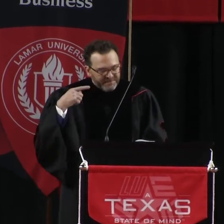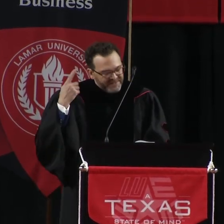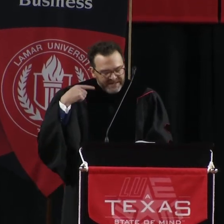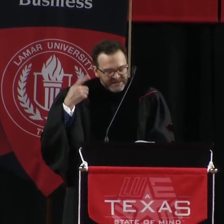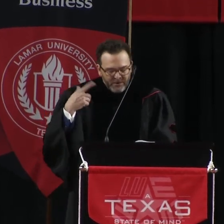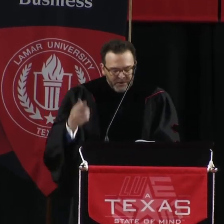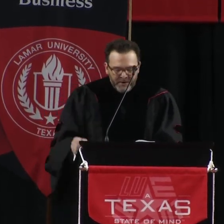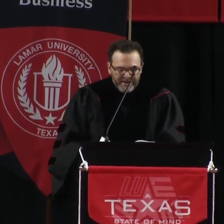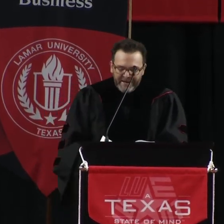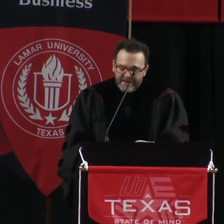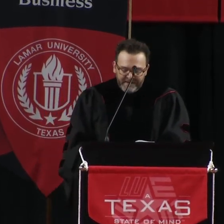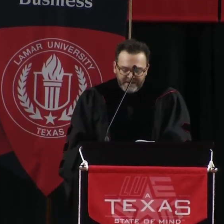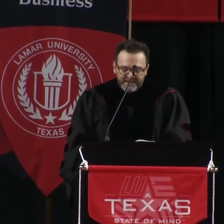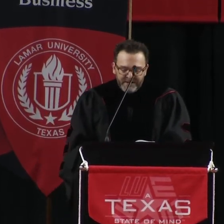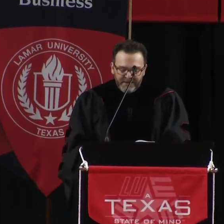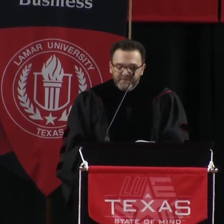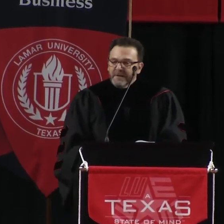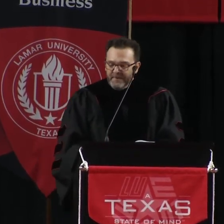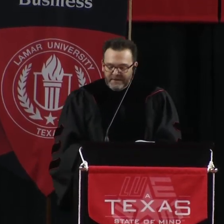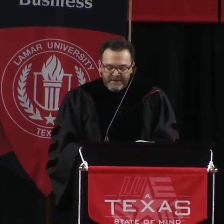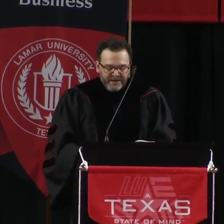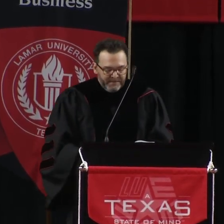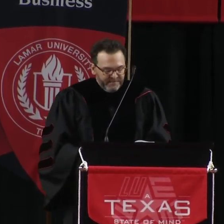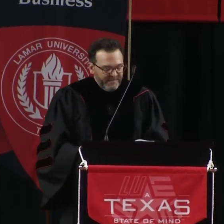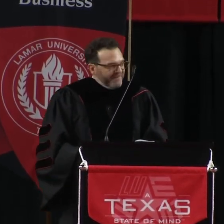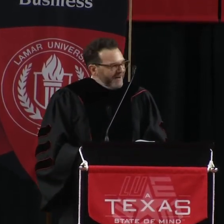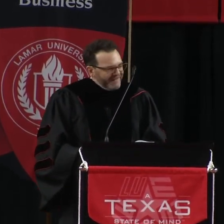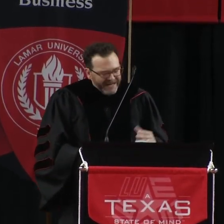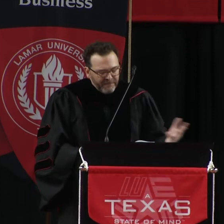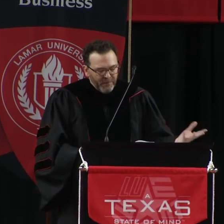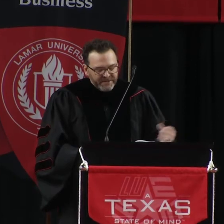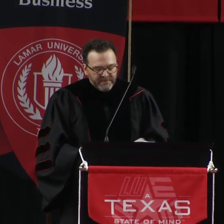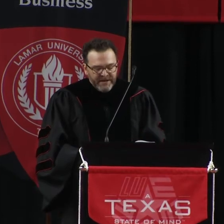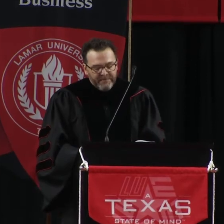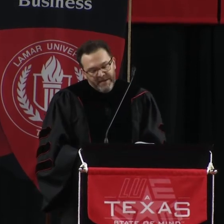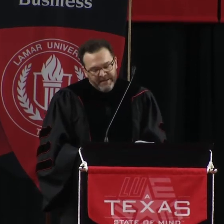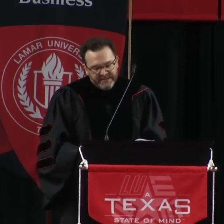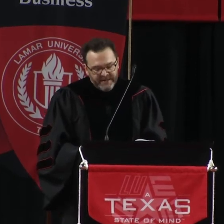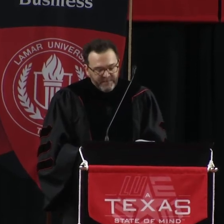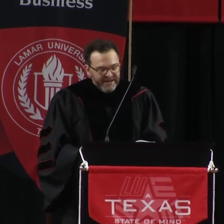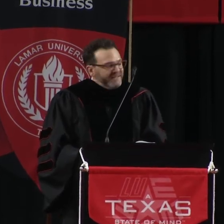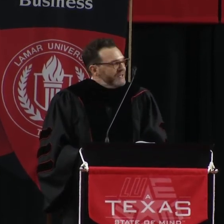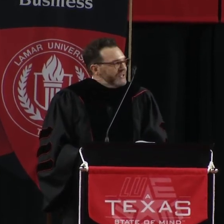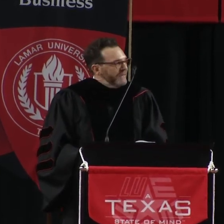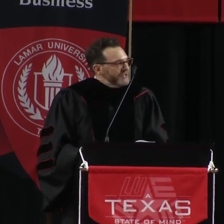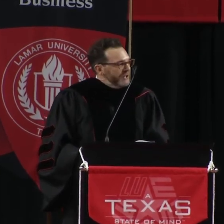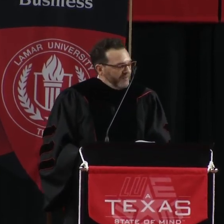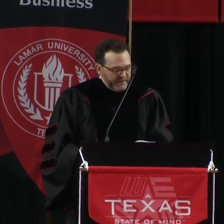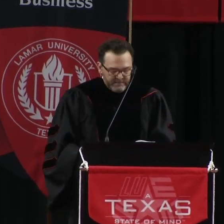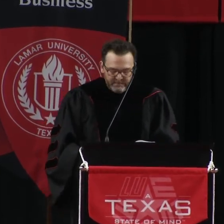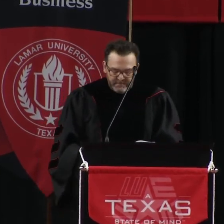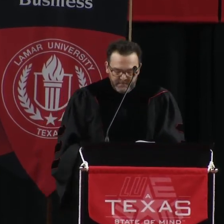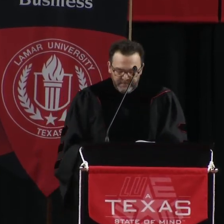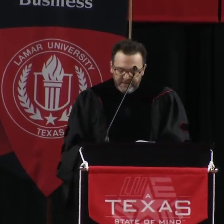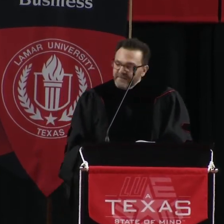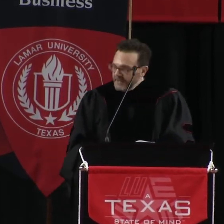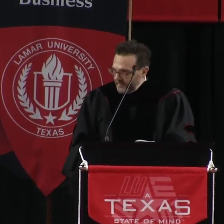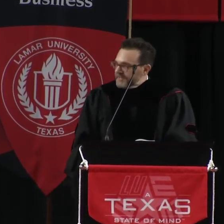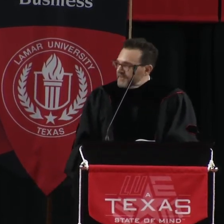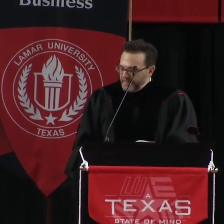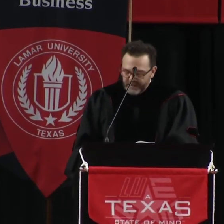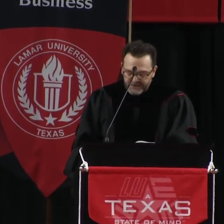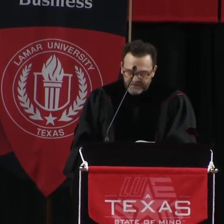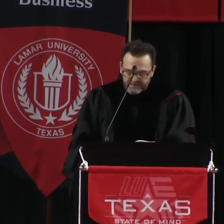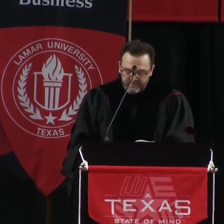And there were some things going on in my head that continued a minute later. A very loud voice in my head said, pay attention to the gentleman giving